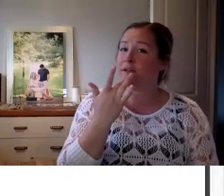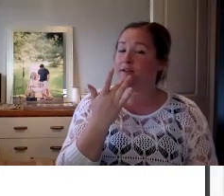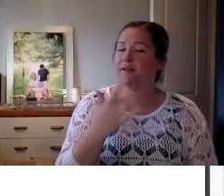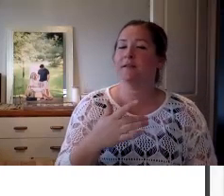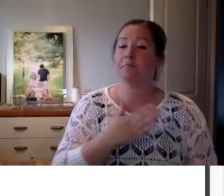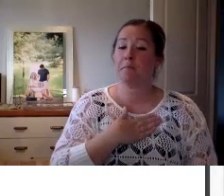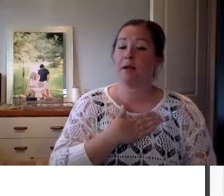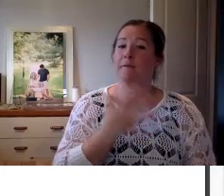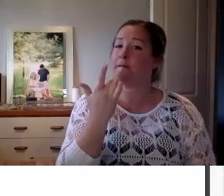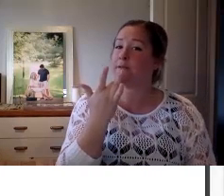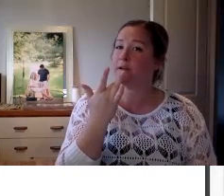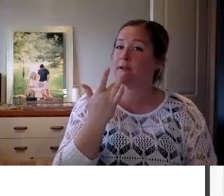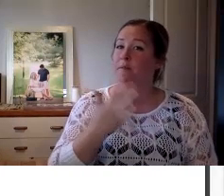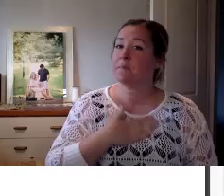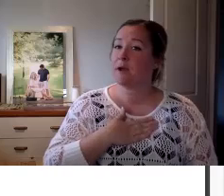My favorite